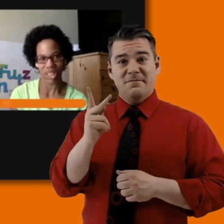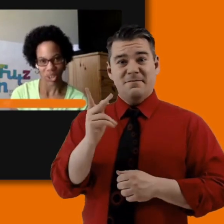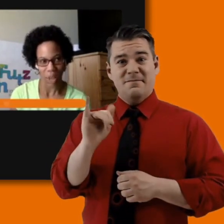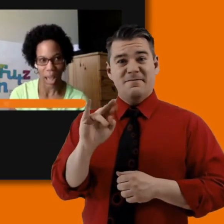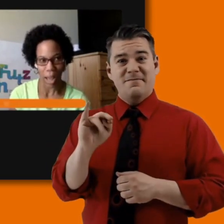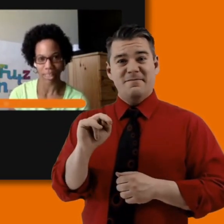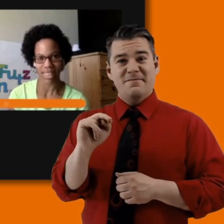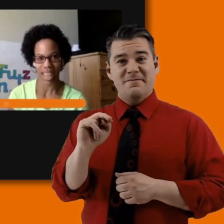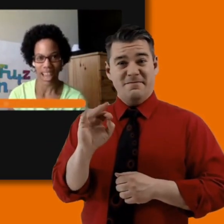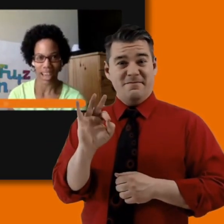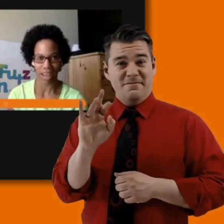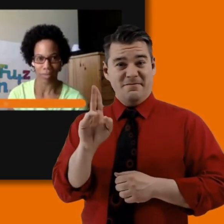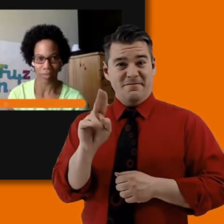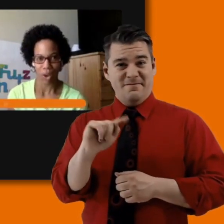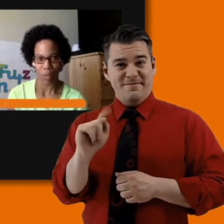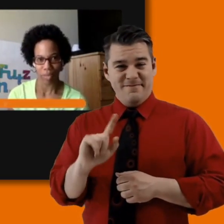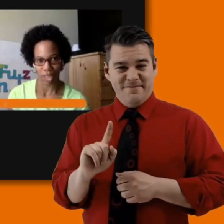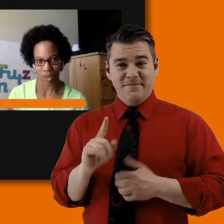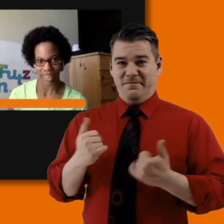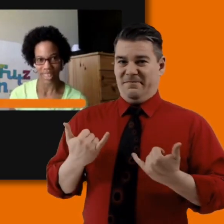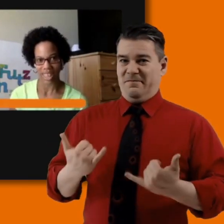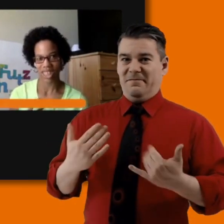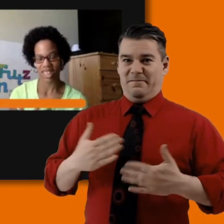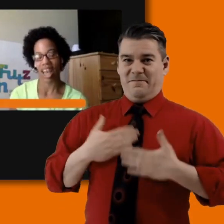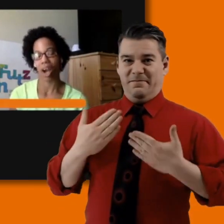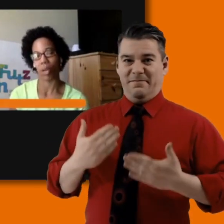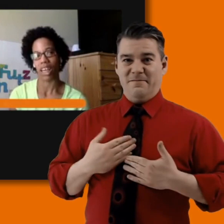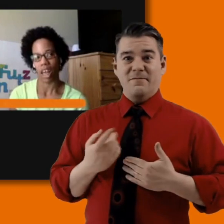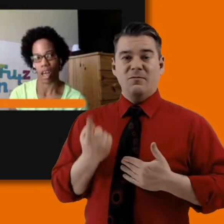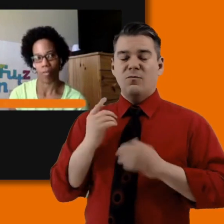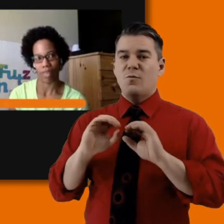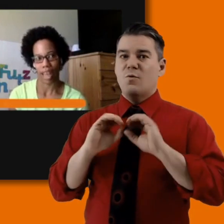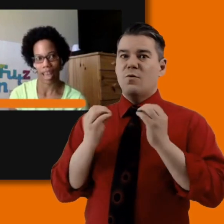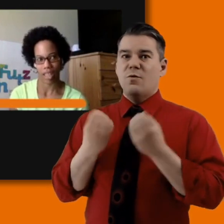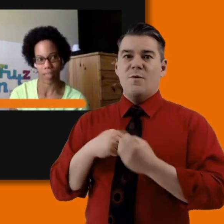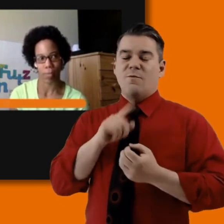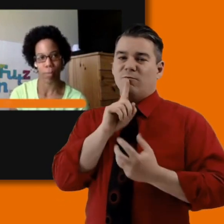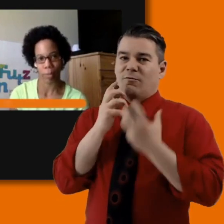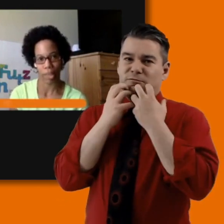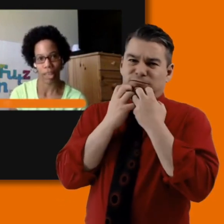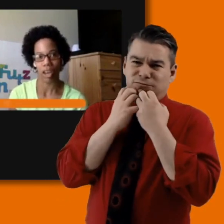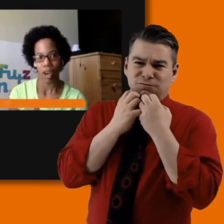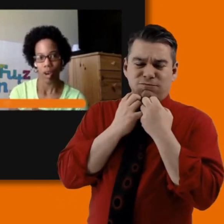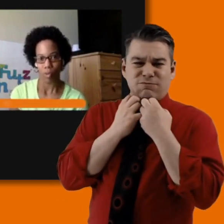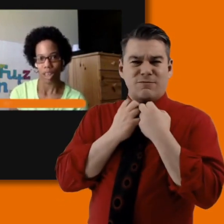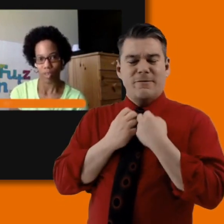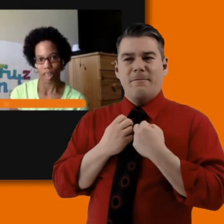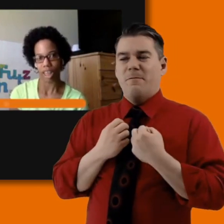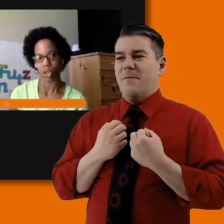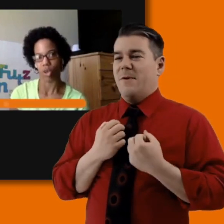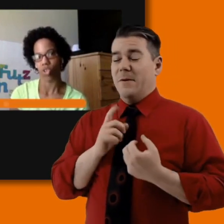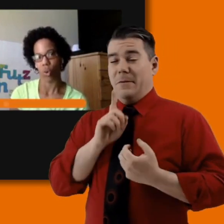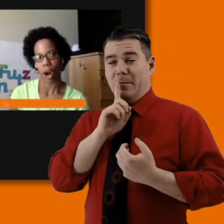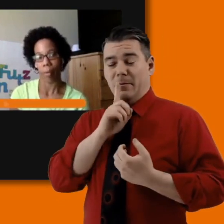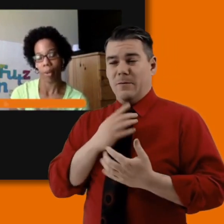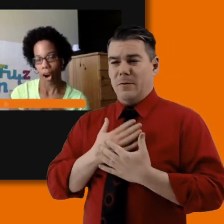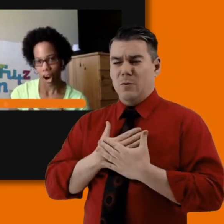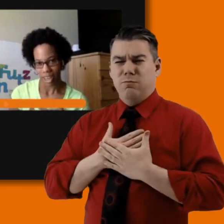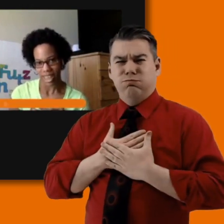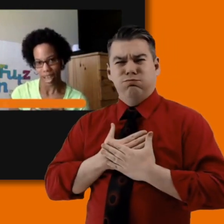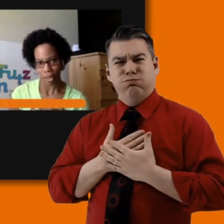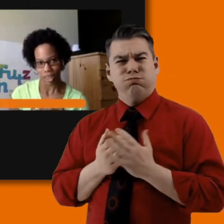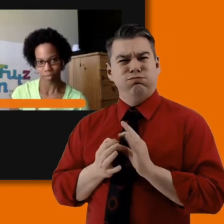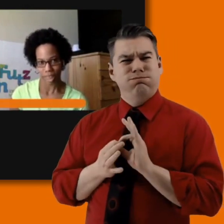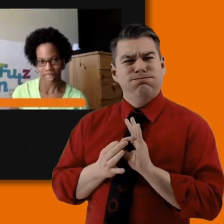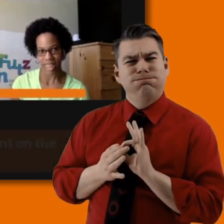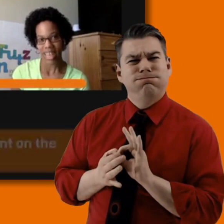we're so happy to have one of the organizations that we love that has been really, really close to our